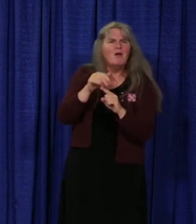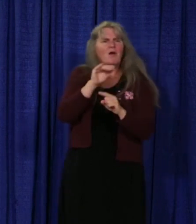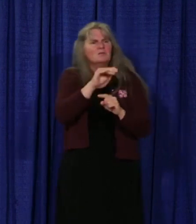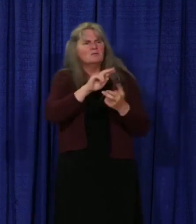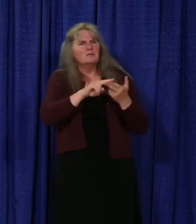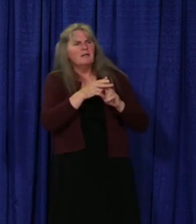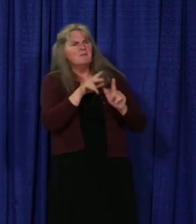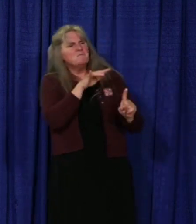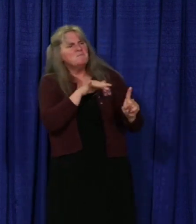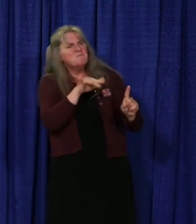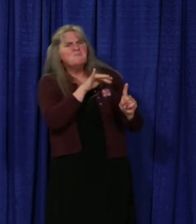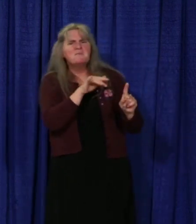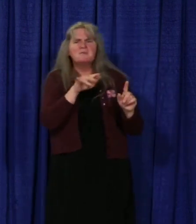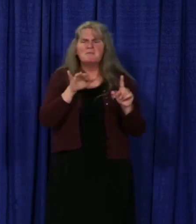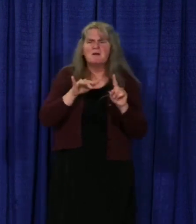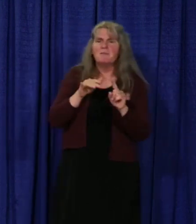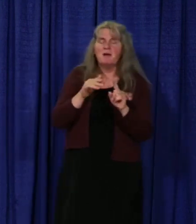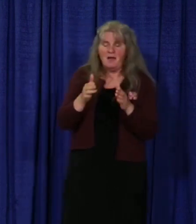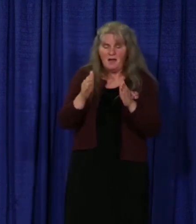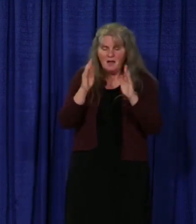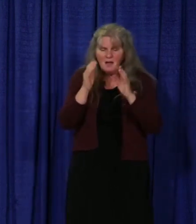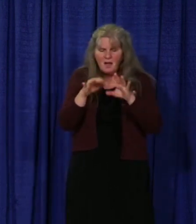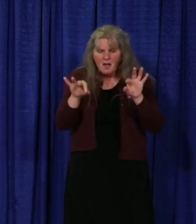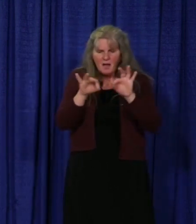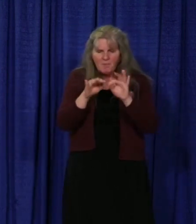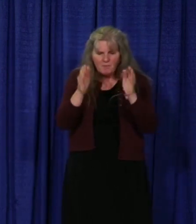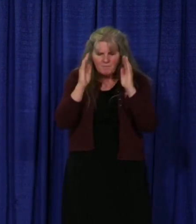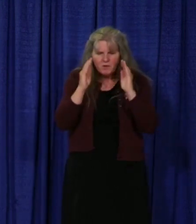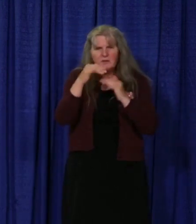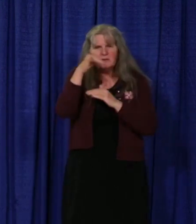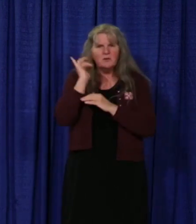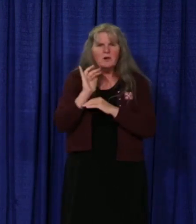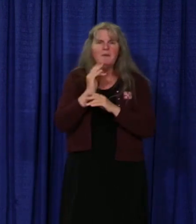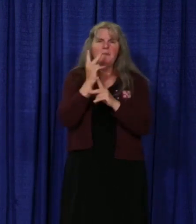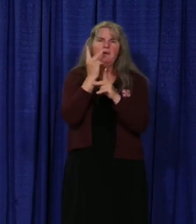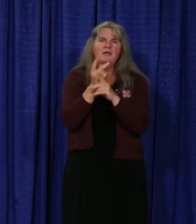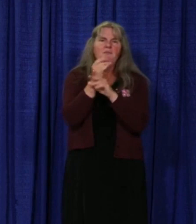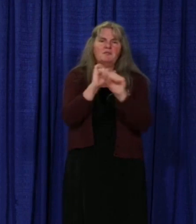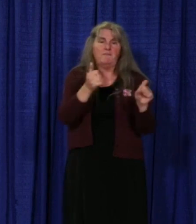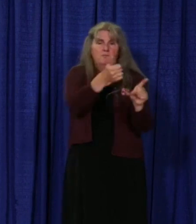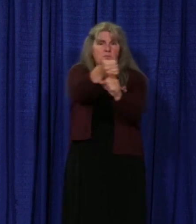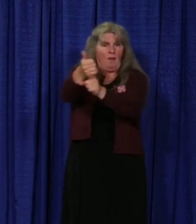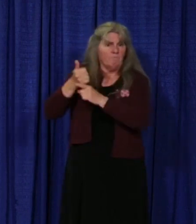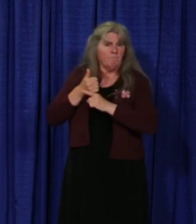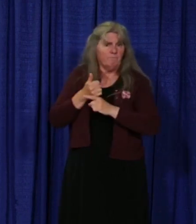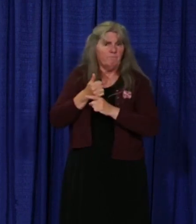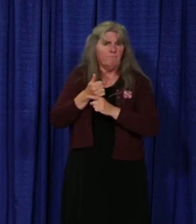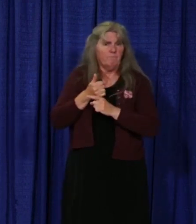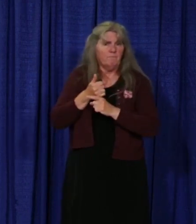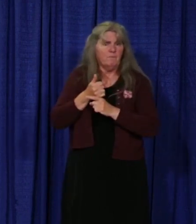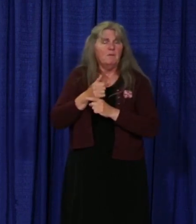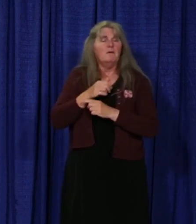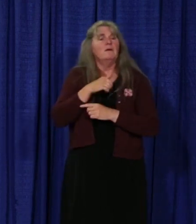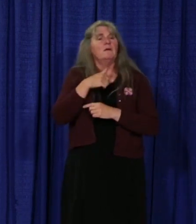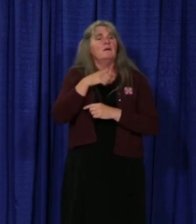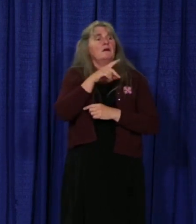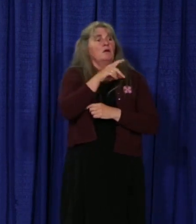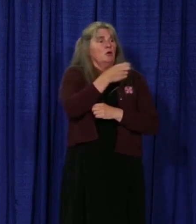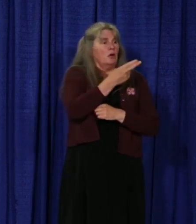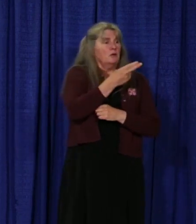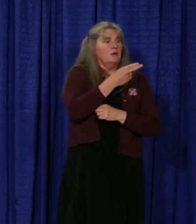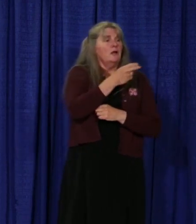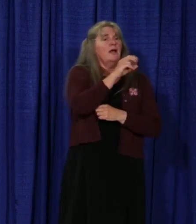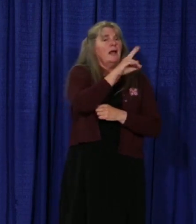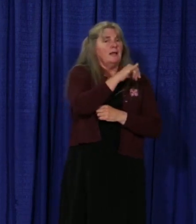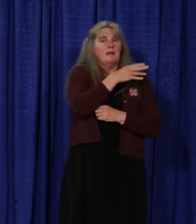they're doing. If we concentrate our efforts on making sure that Yukoners are keeping Yukoners safe, then Dr. Hanley and I will be able to sleep a